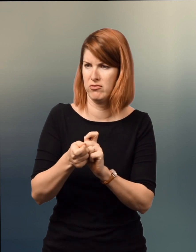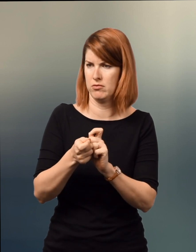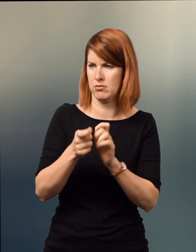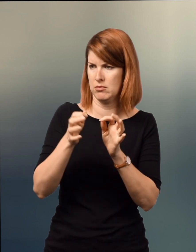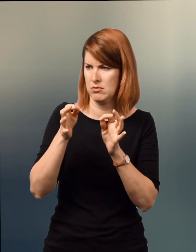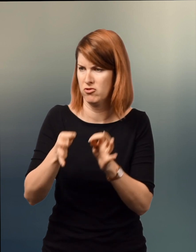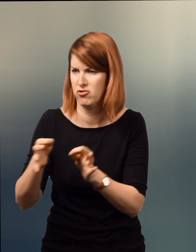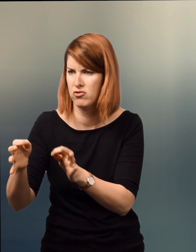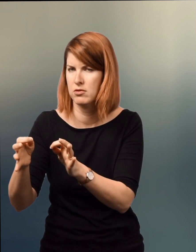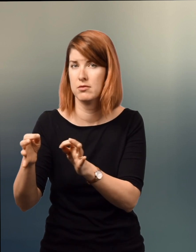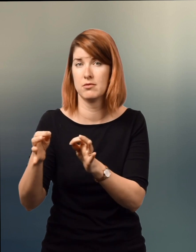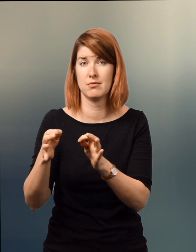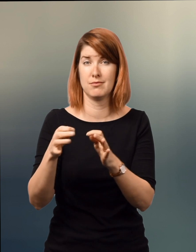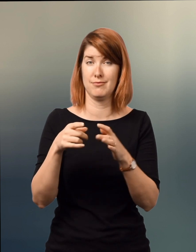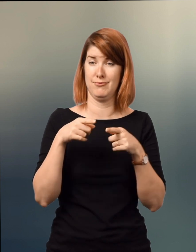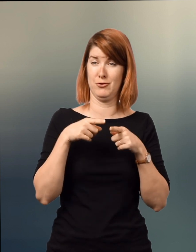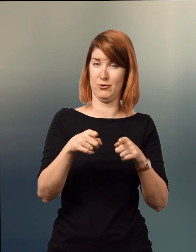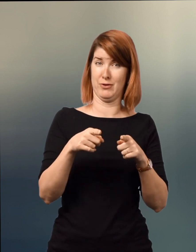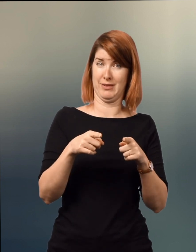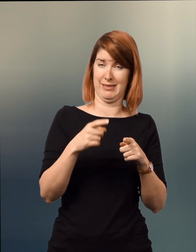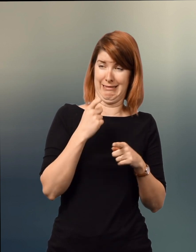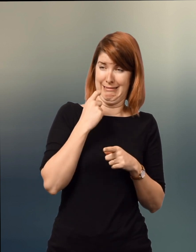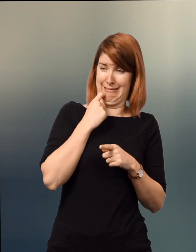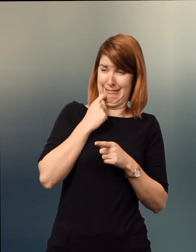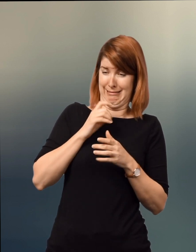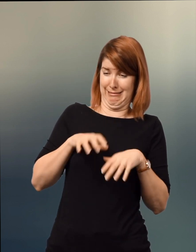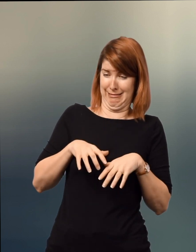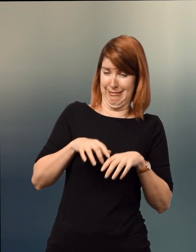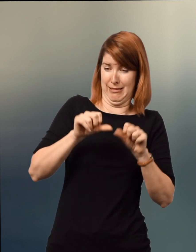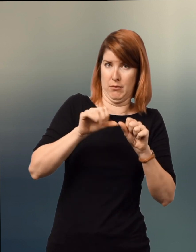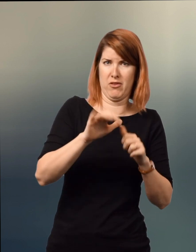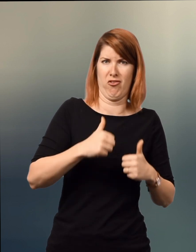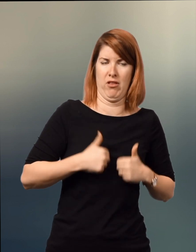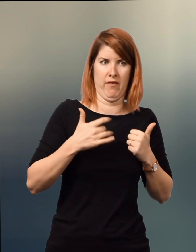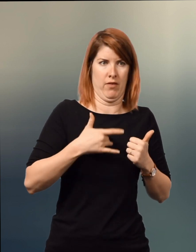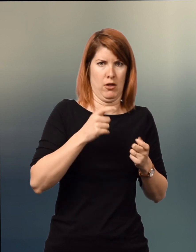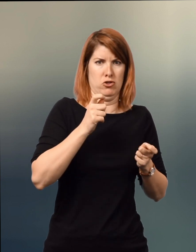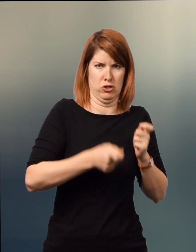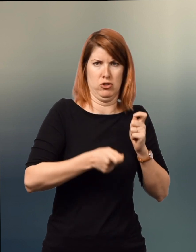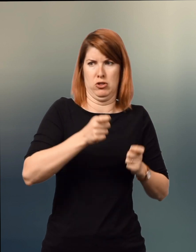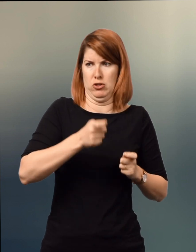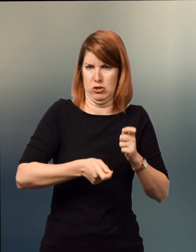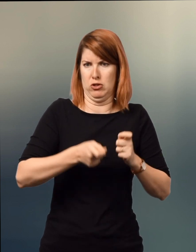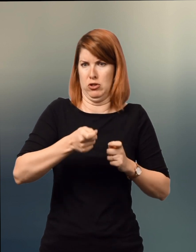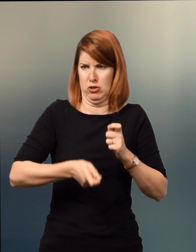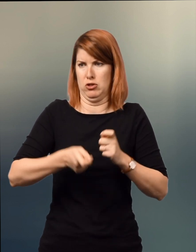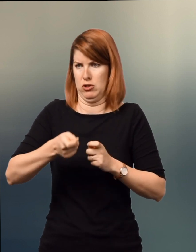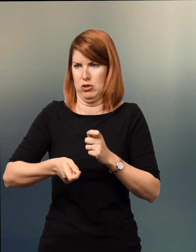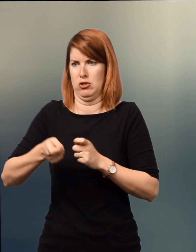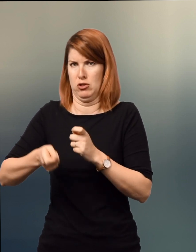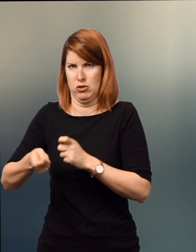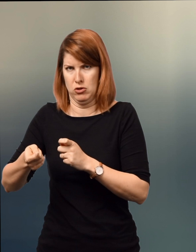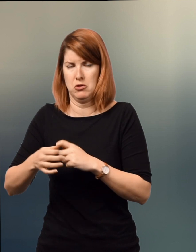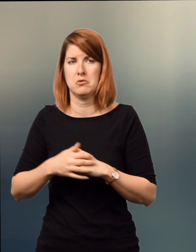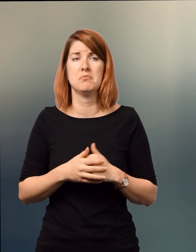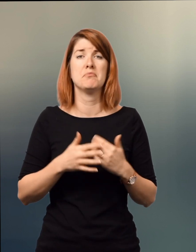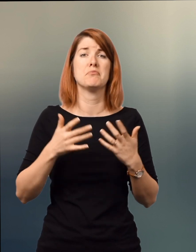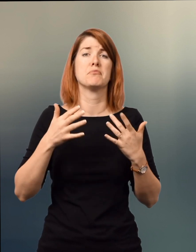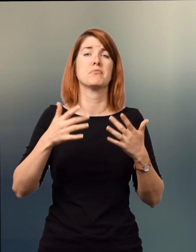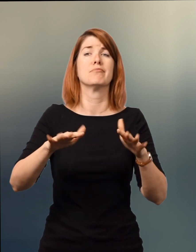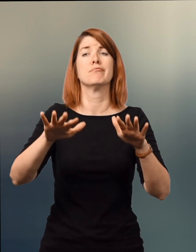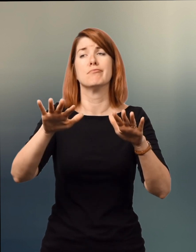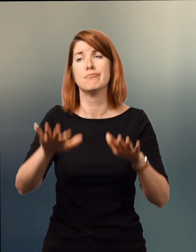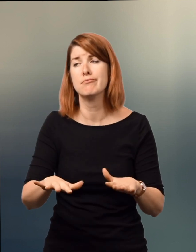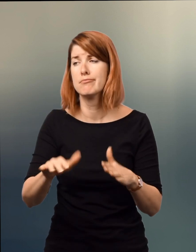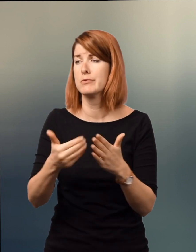making decisions. Particularly in the early years of adoption, their lives are defined by change. But even as they settle into a